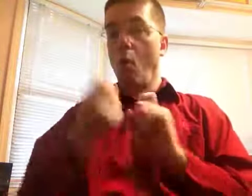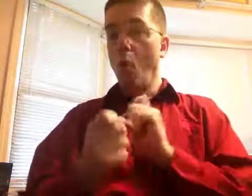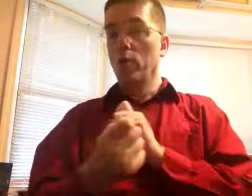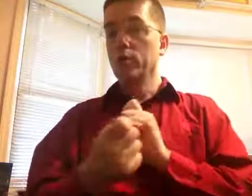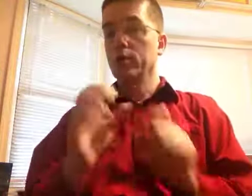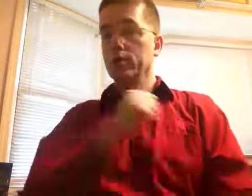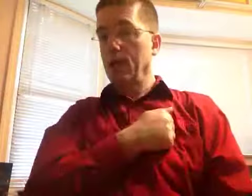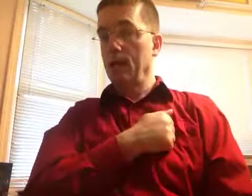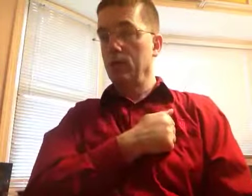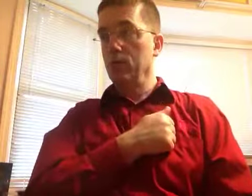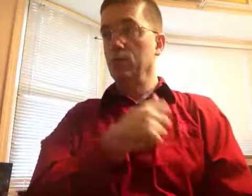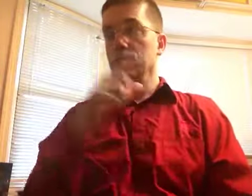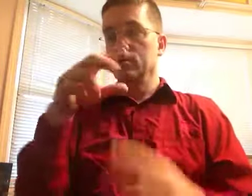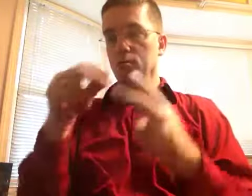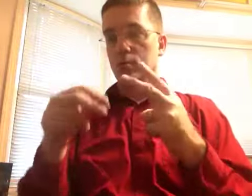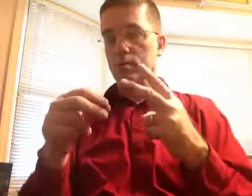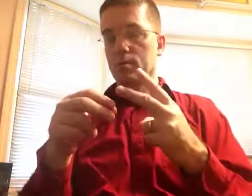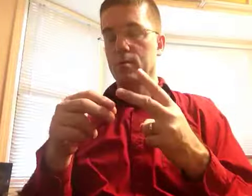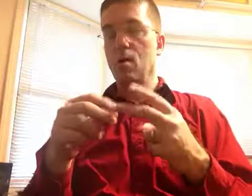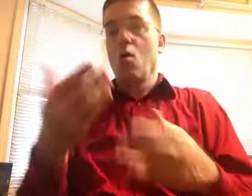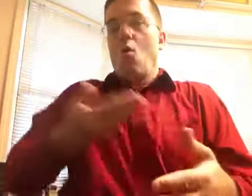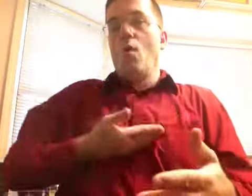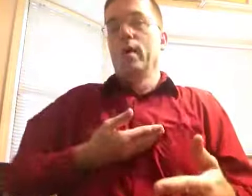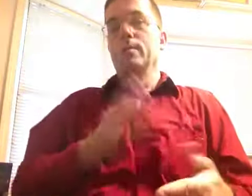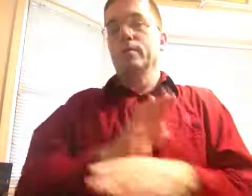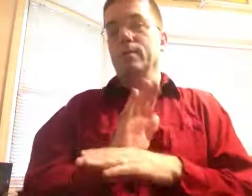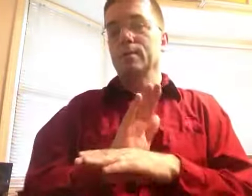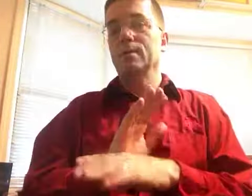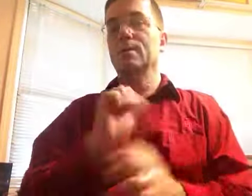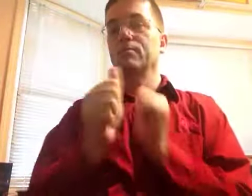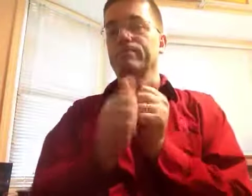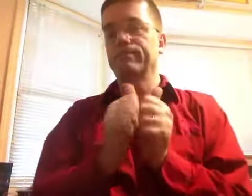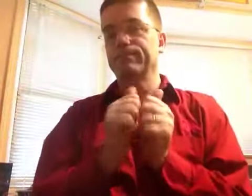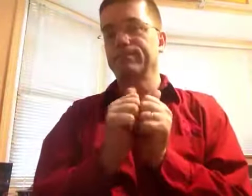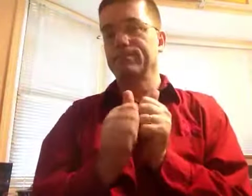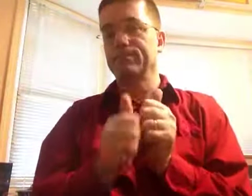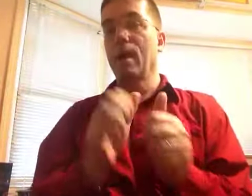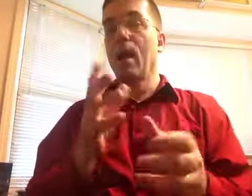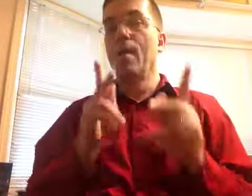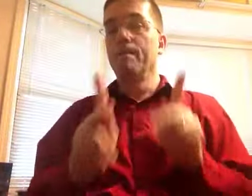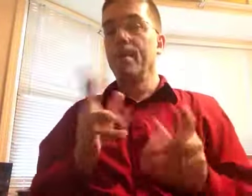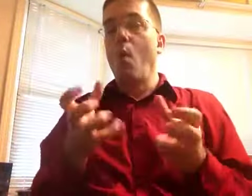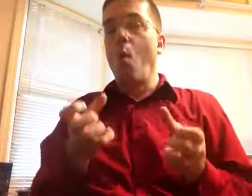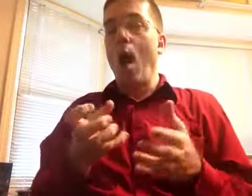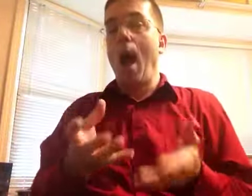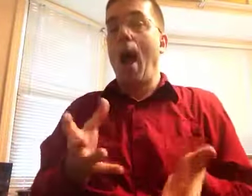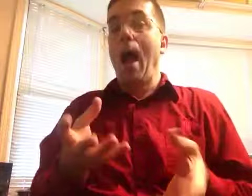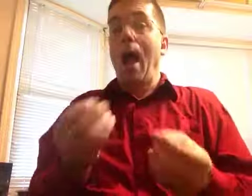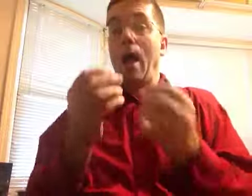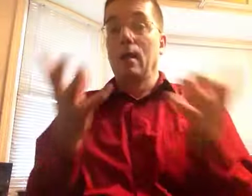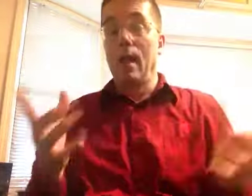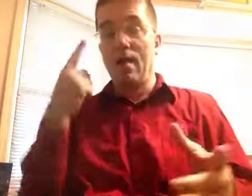this. Yeah. Welcome to business. It's competitive, and people want a lot for a little. Right.